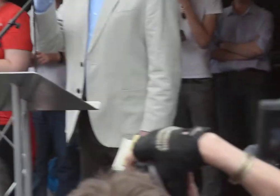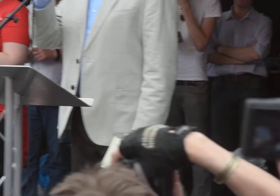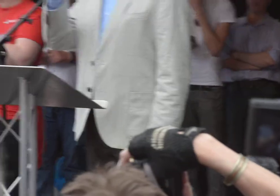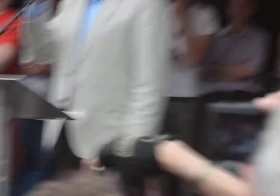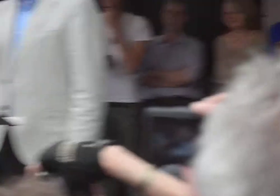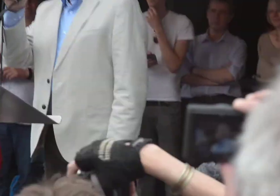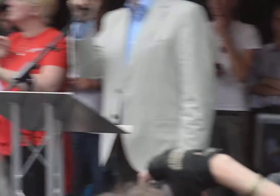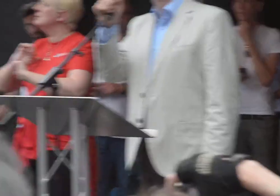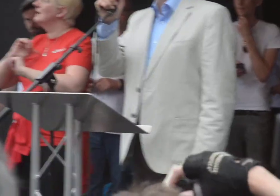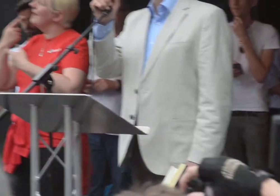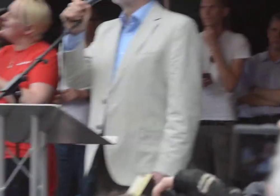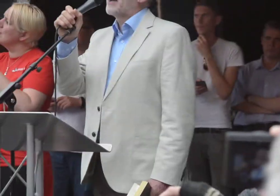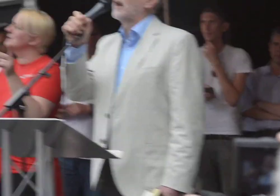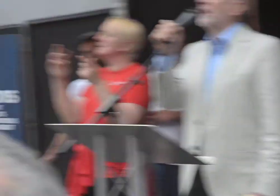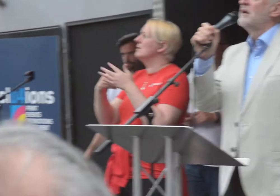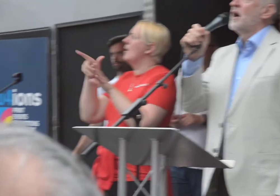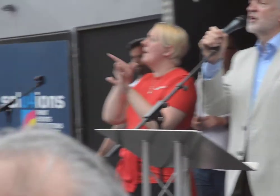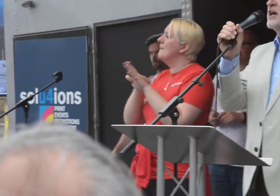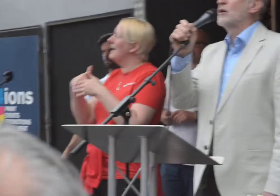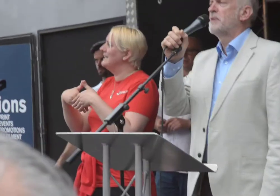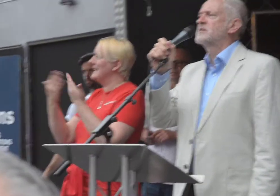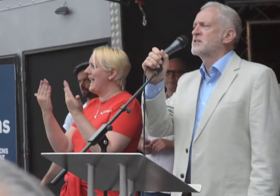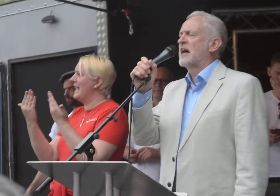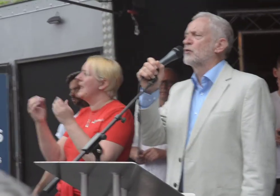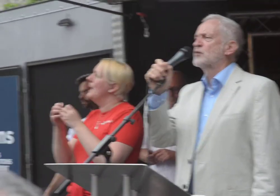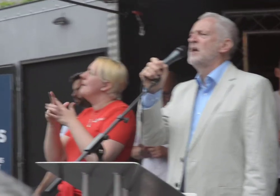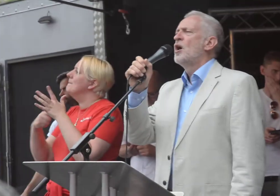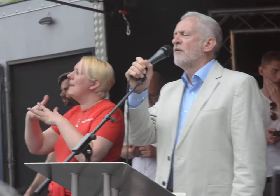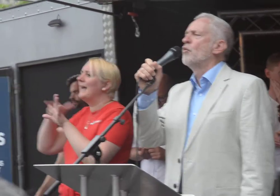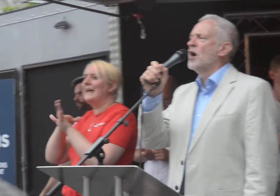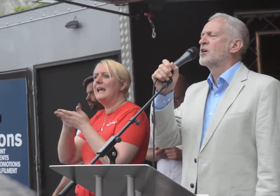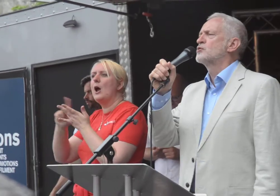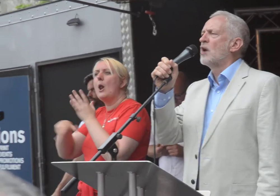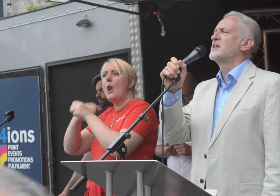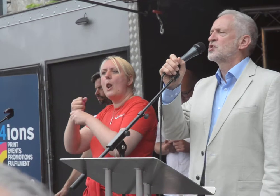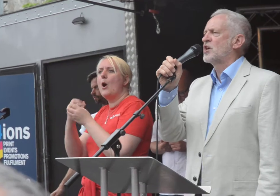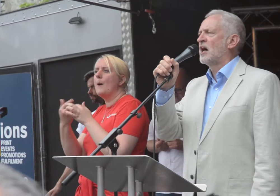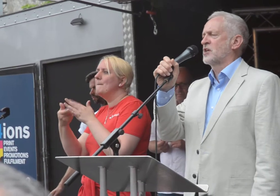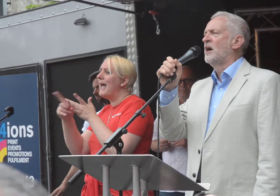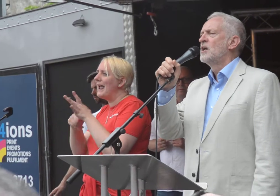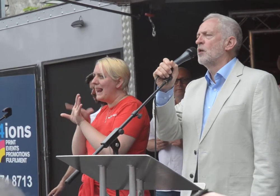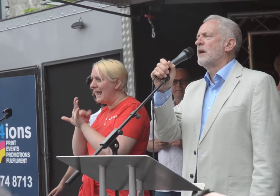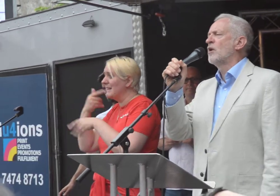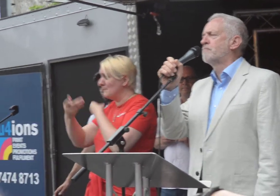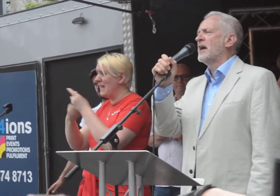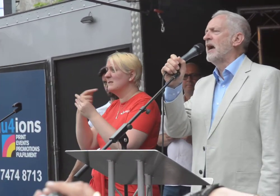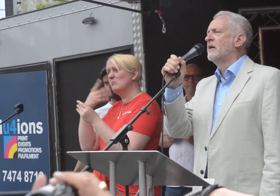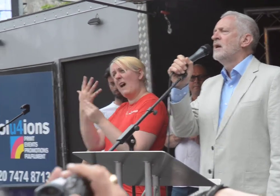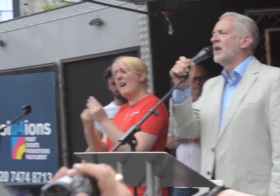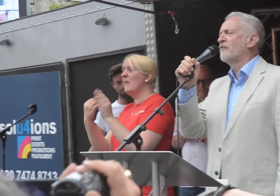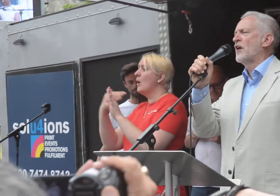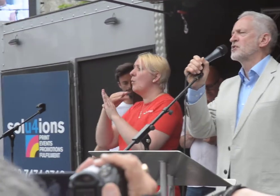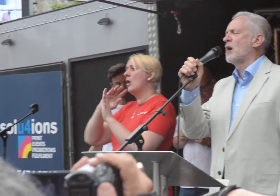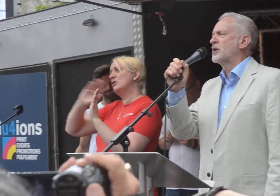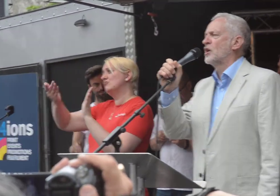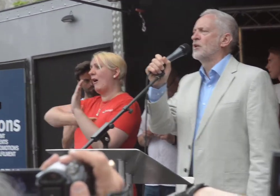made on May Day by Becky Long Bailey, our shadow business secretary, of a workers' rights charter that we would bring in